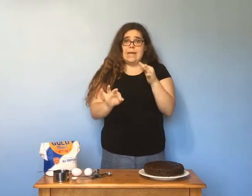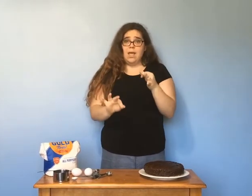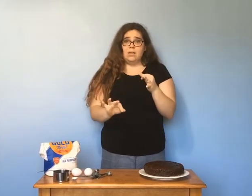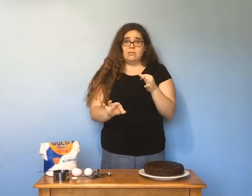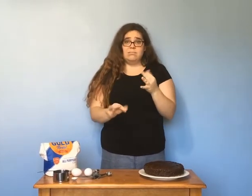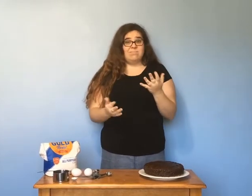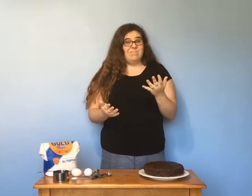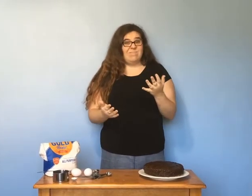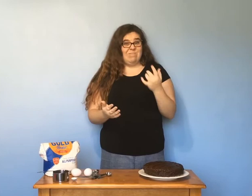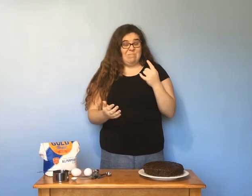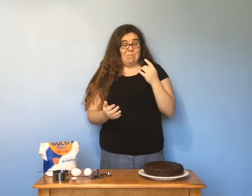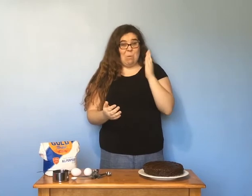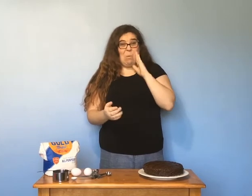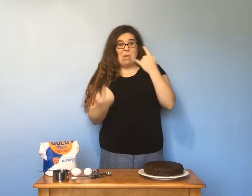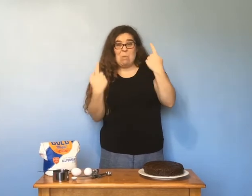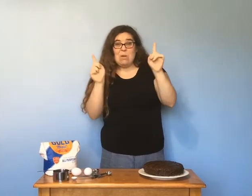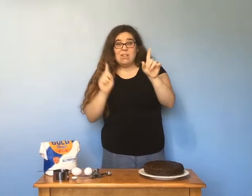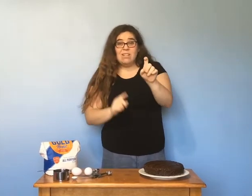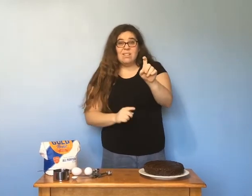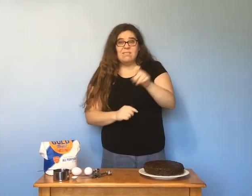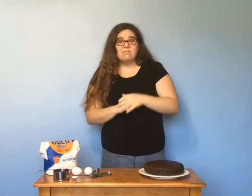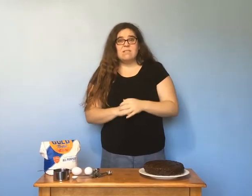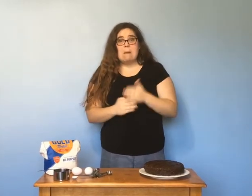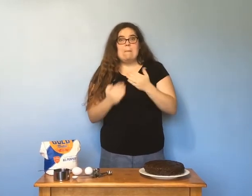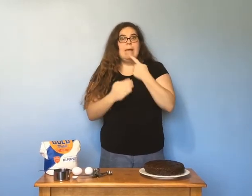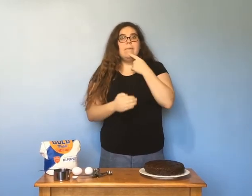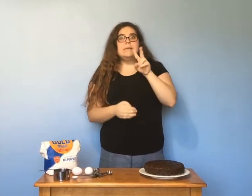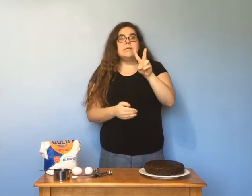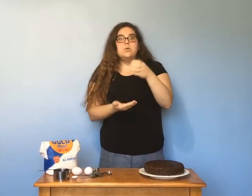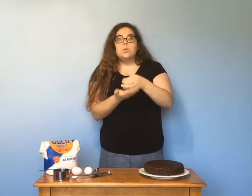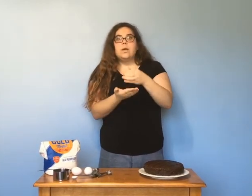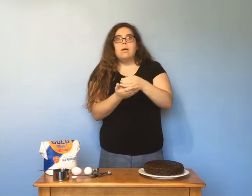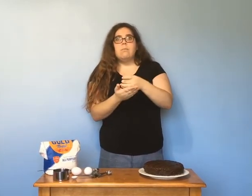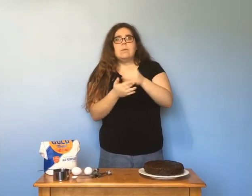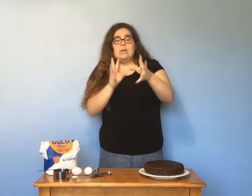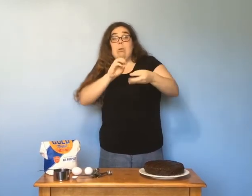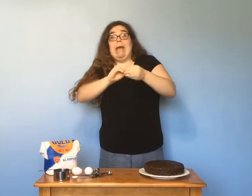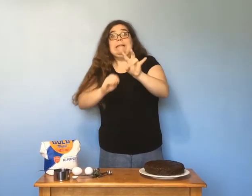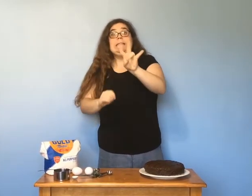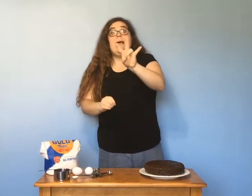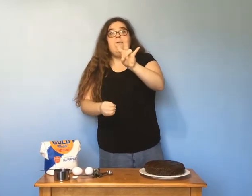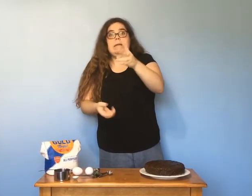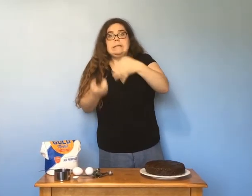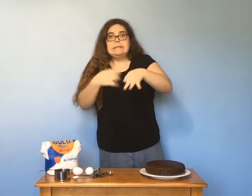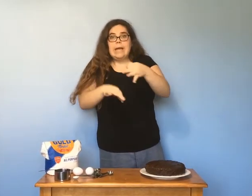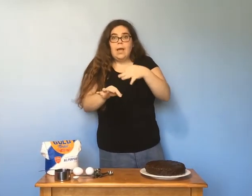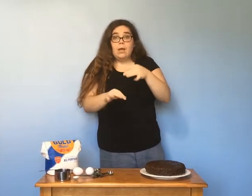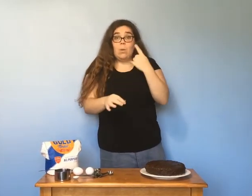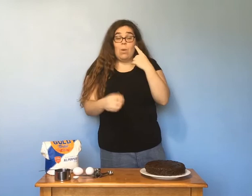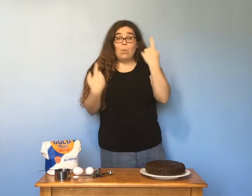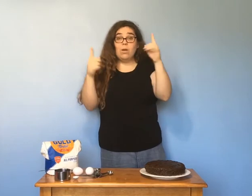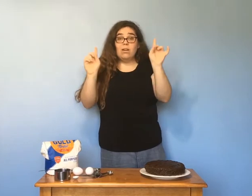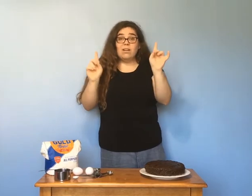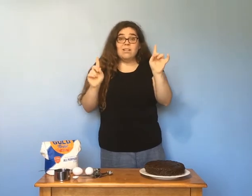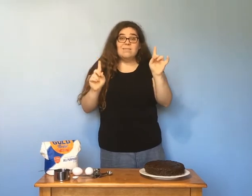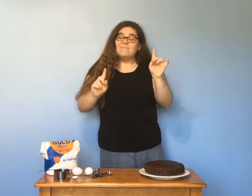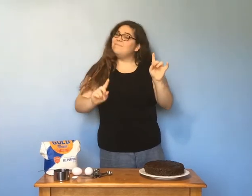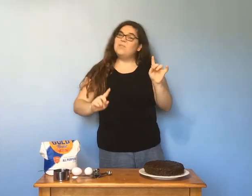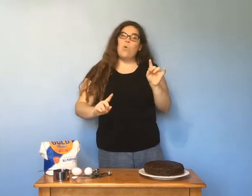add 1 cup instead? Will it have the same results? Will it work? Maybe if it says 2 cups, what if I add 7 cups of flour instead? Would